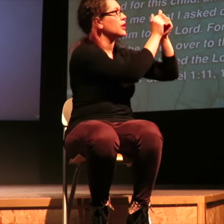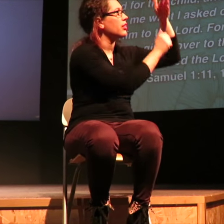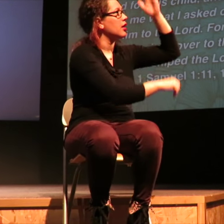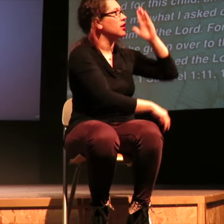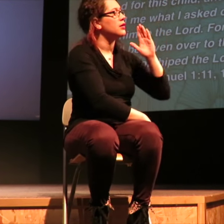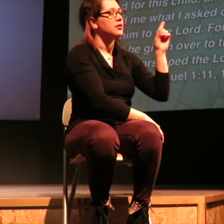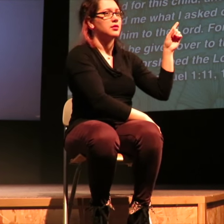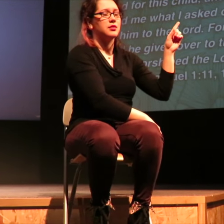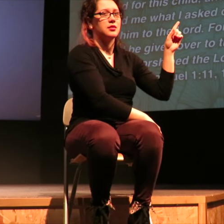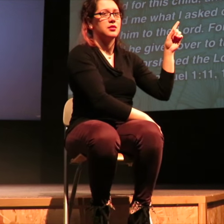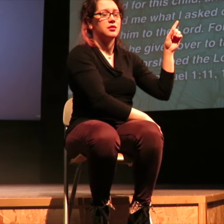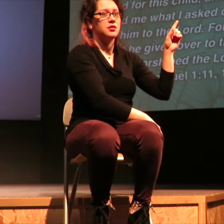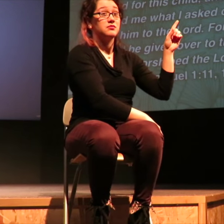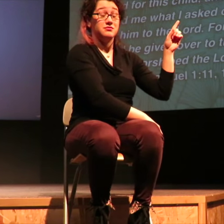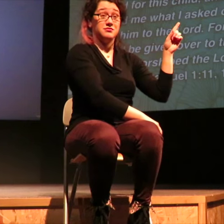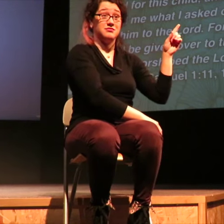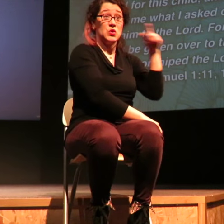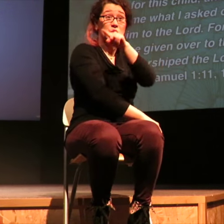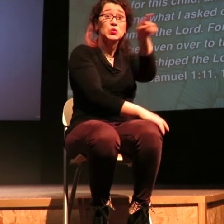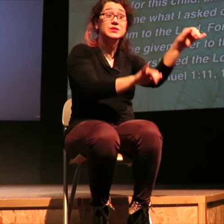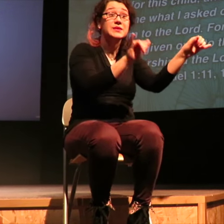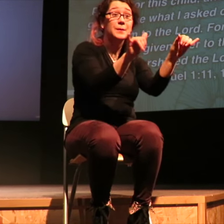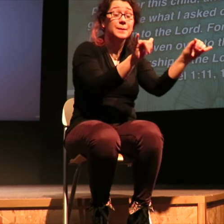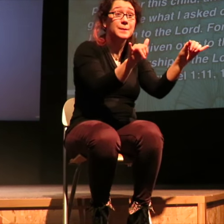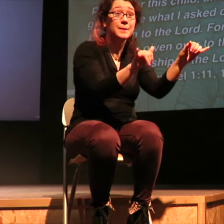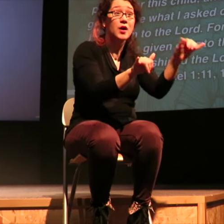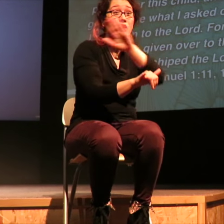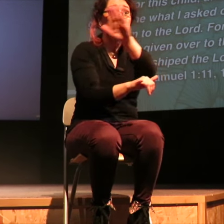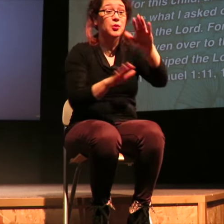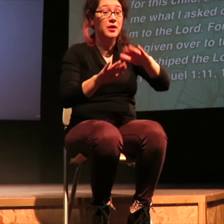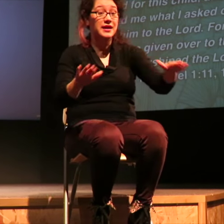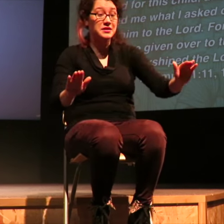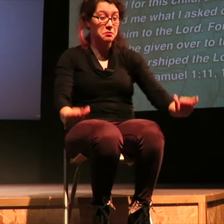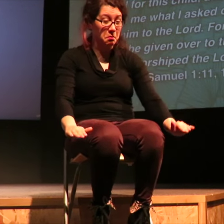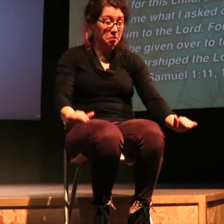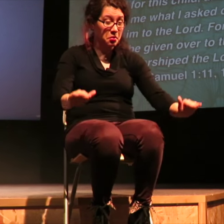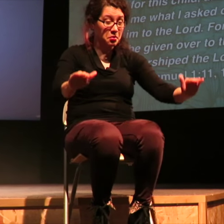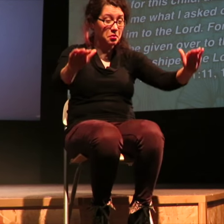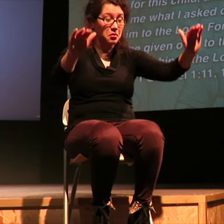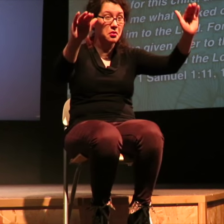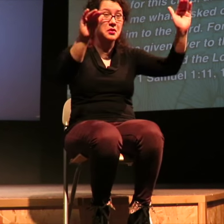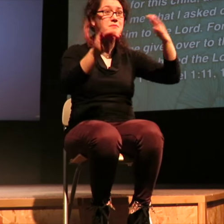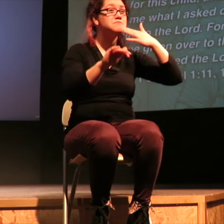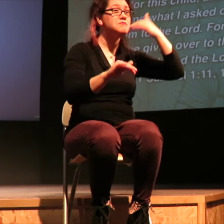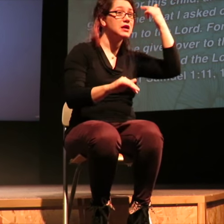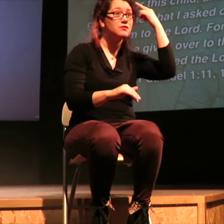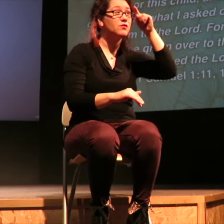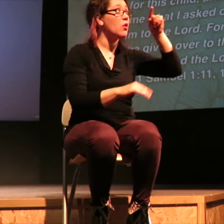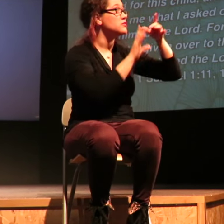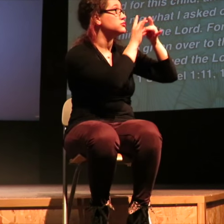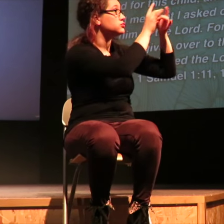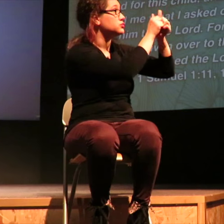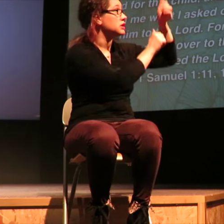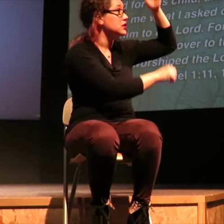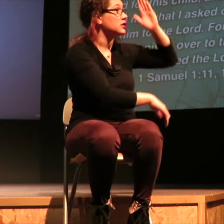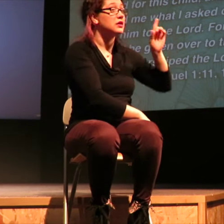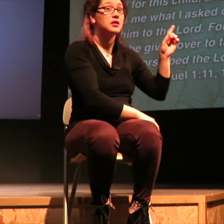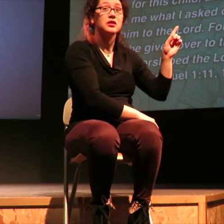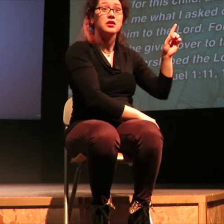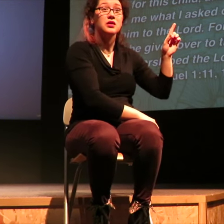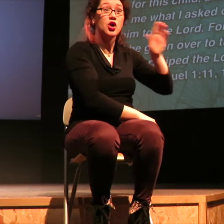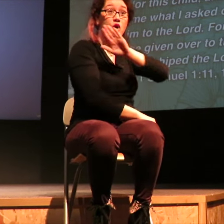kids in the best possible way for them to grow, surrounding them with the right people? Are you personally setting up your life in such a way